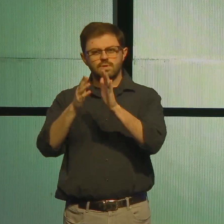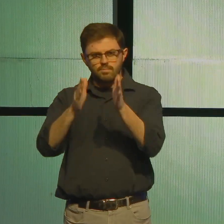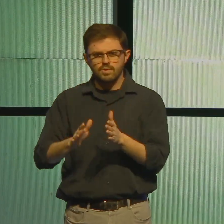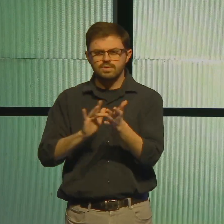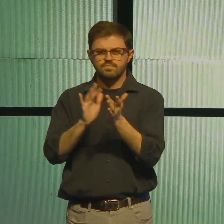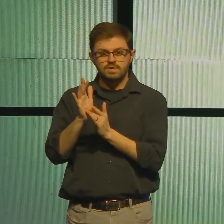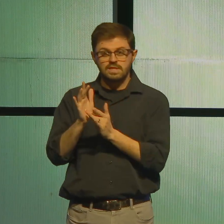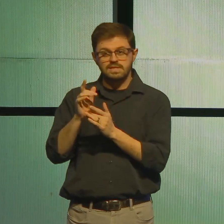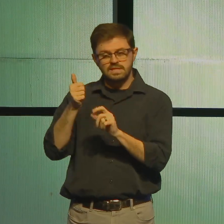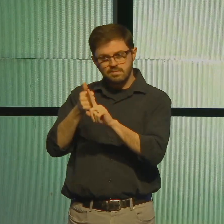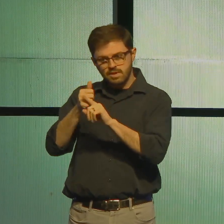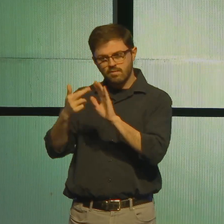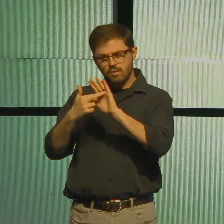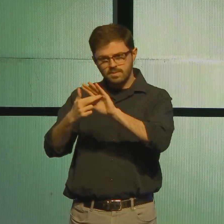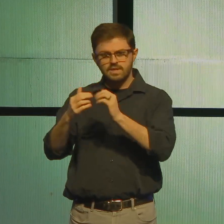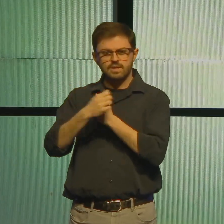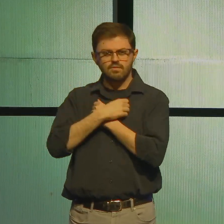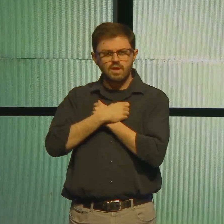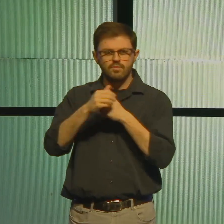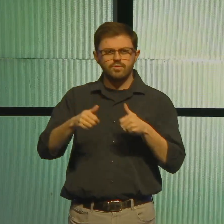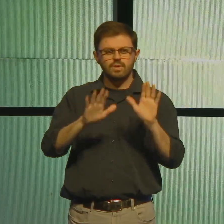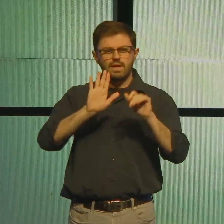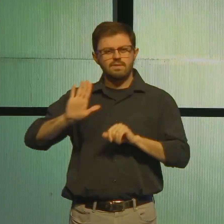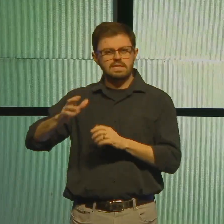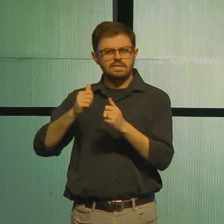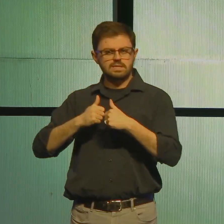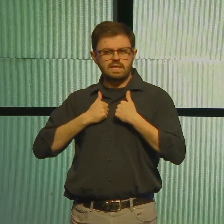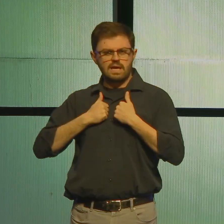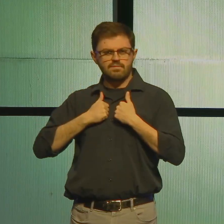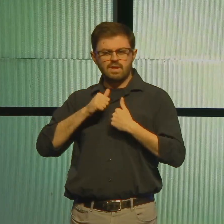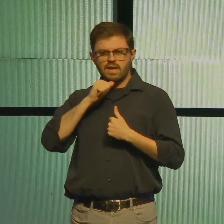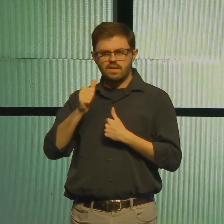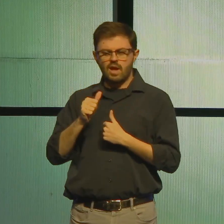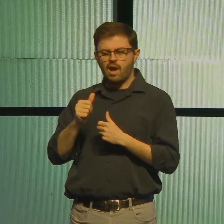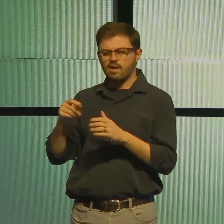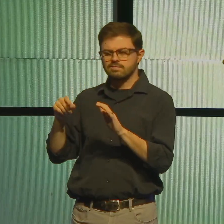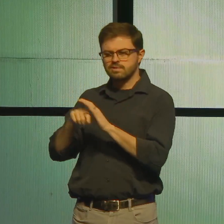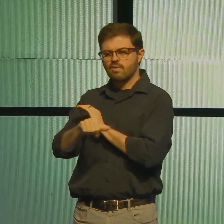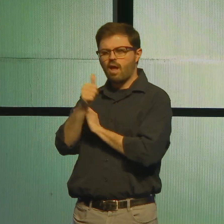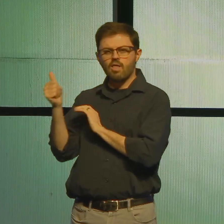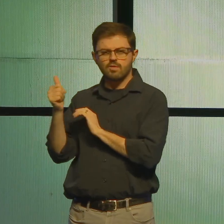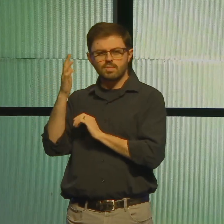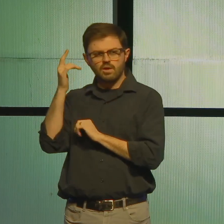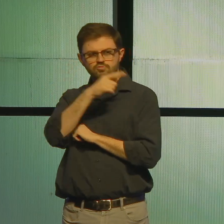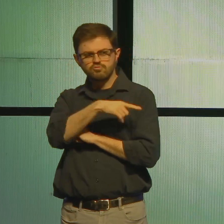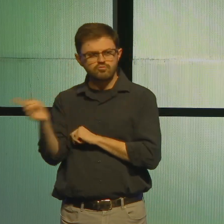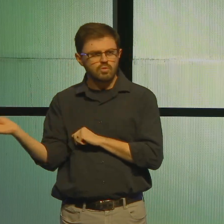his life rather than take others, because you are so